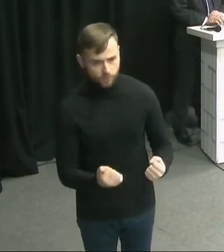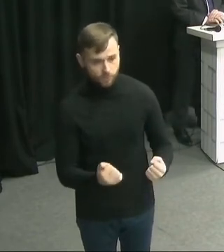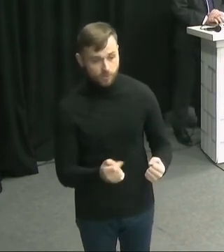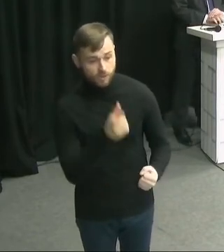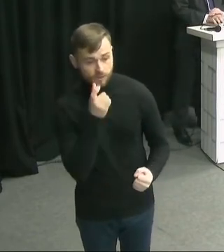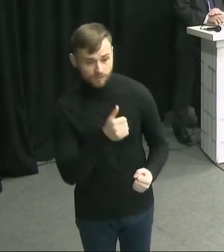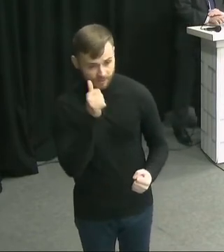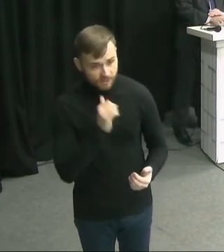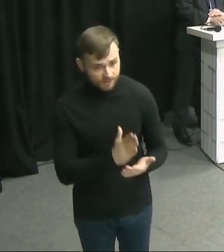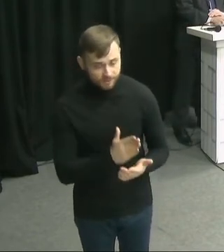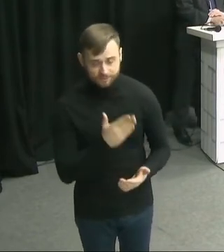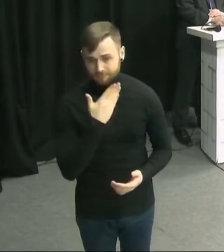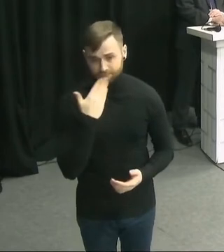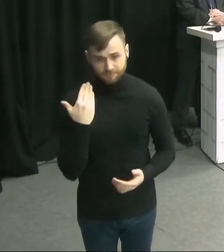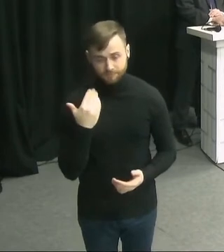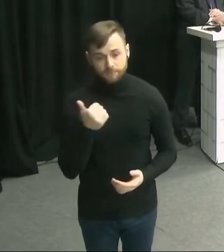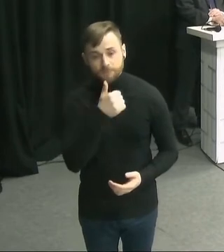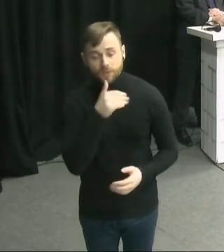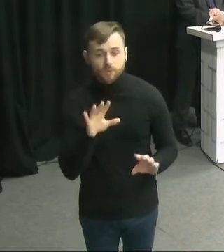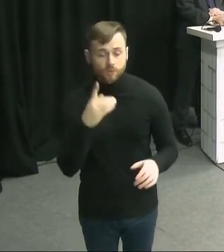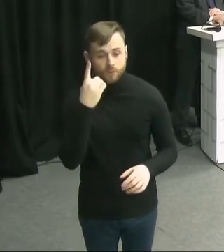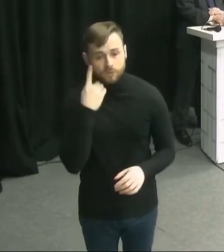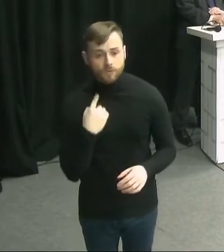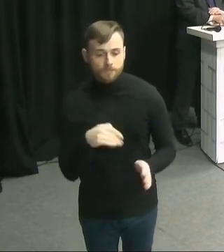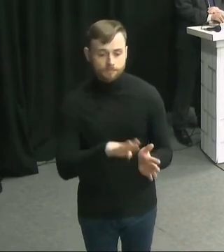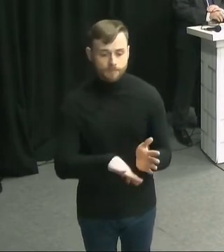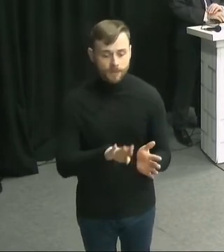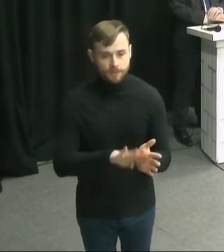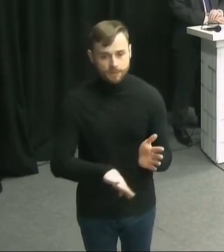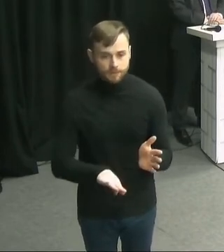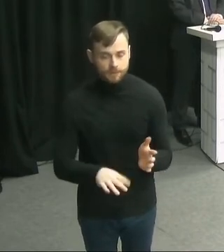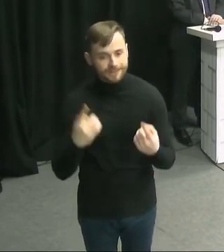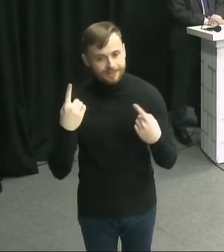corporate culture are often met negatively.